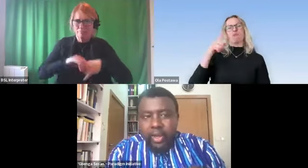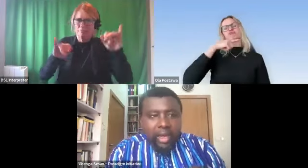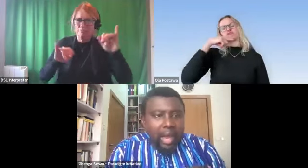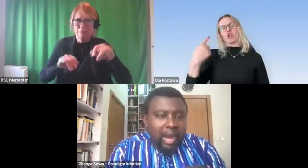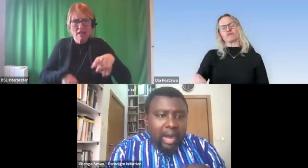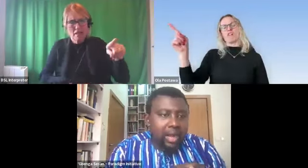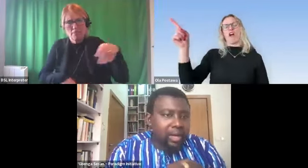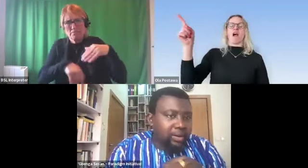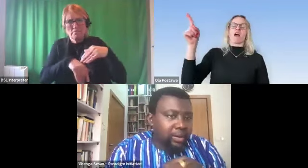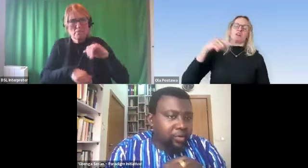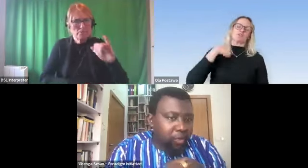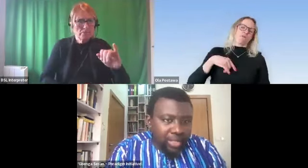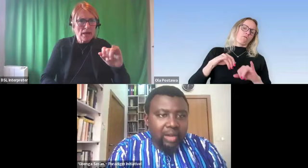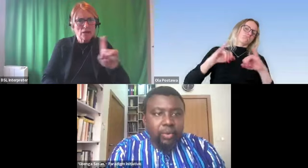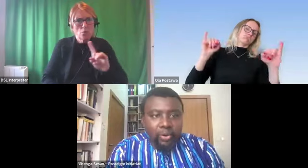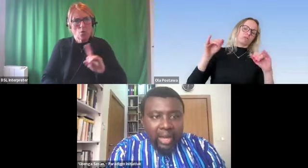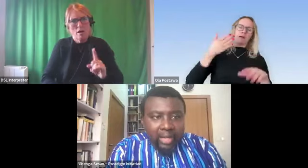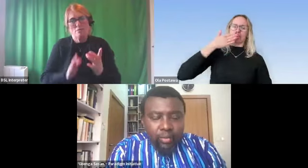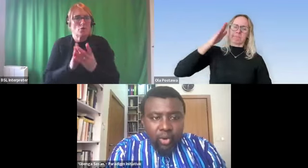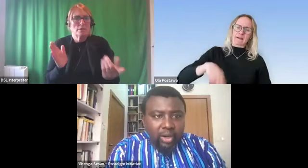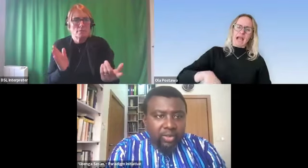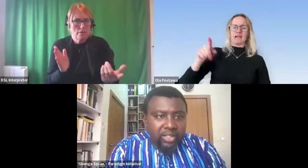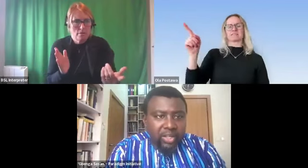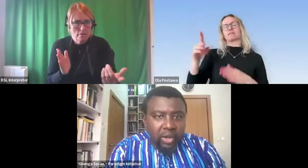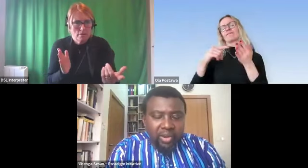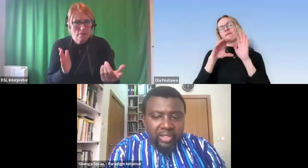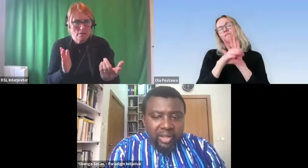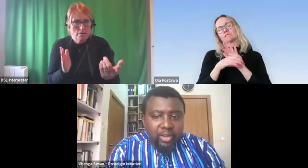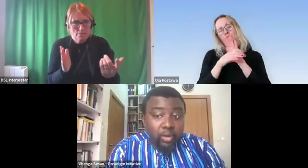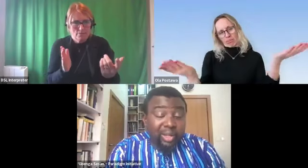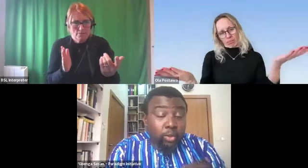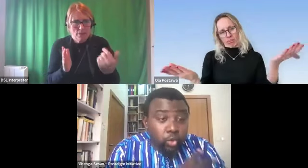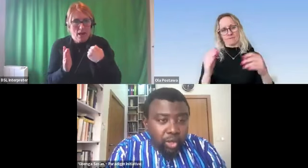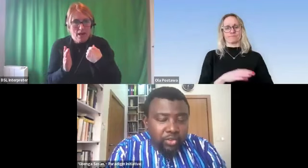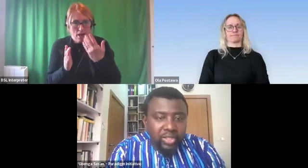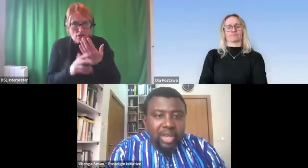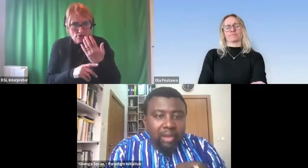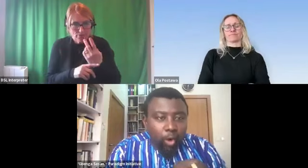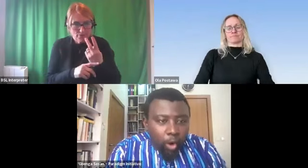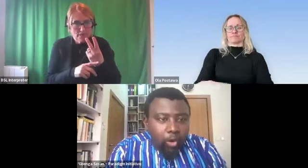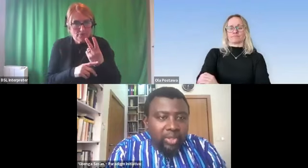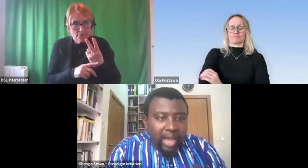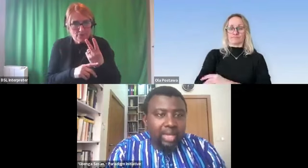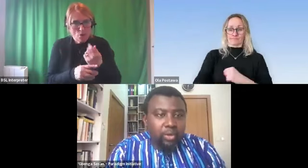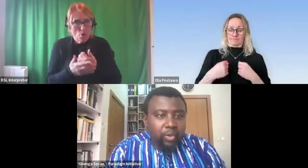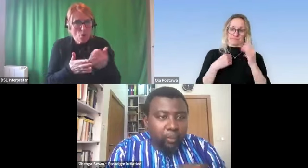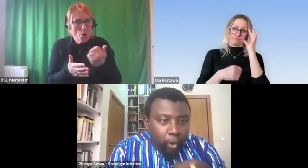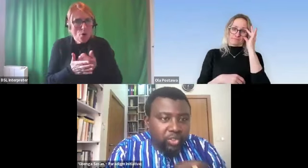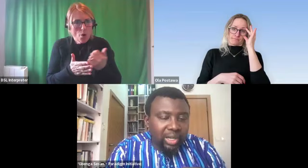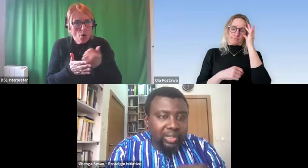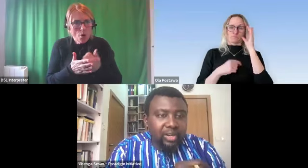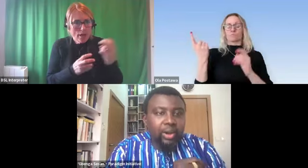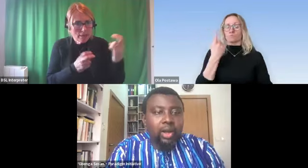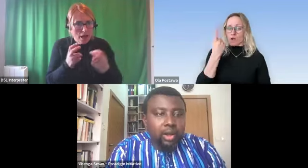because they are, for example, I work a lot in internet governance, and I know that those two countries have always argued